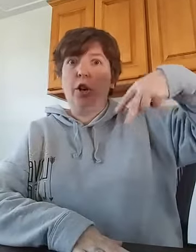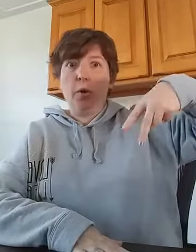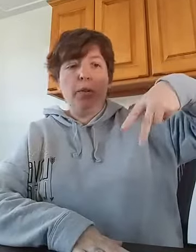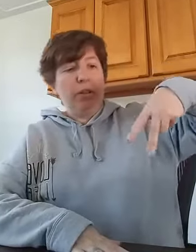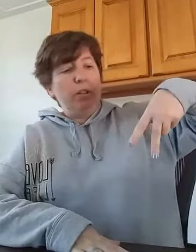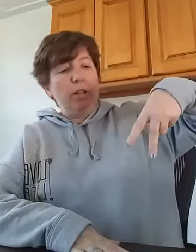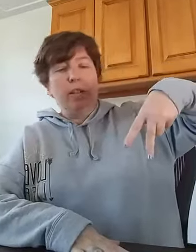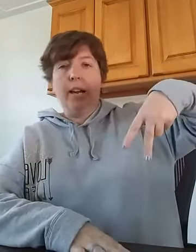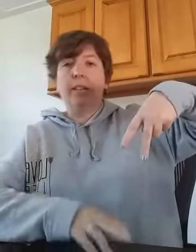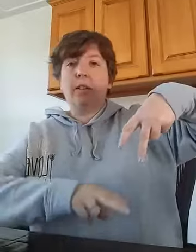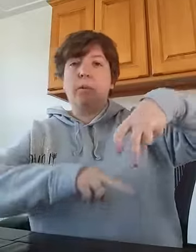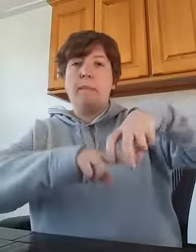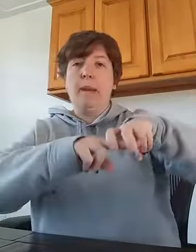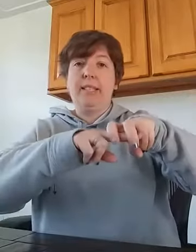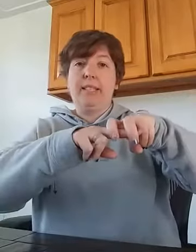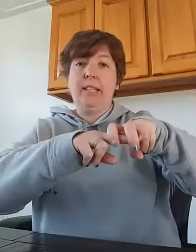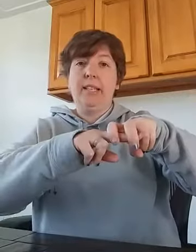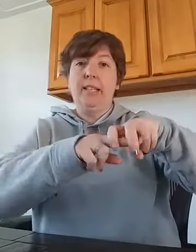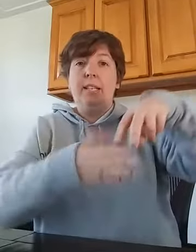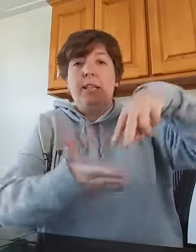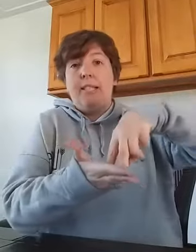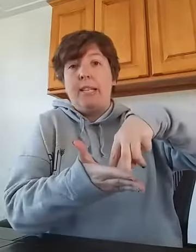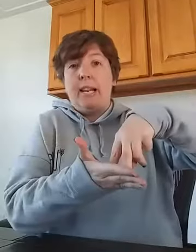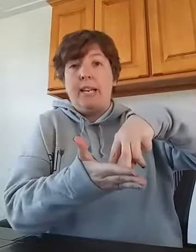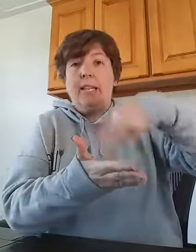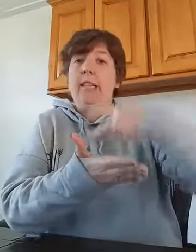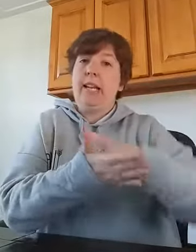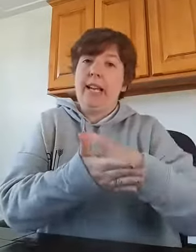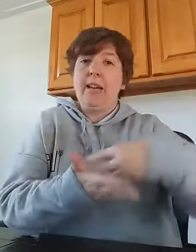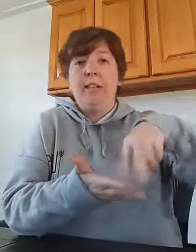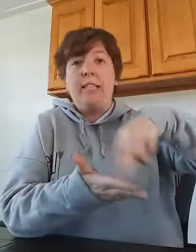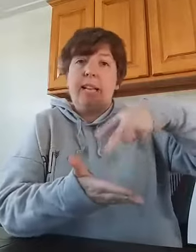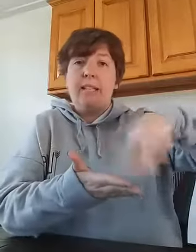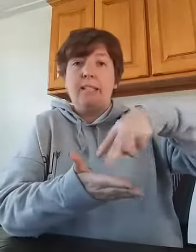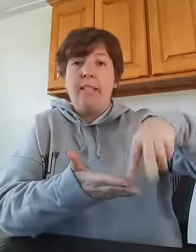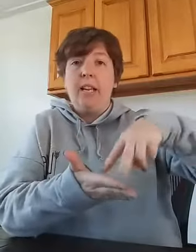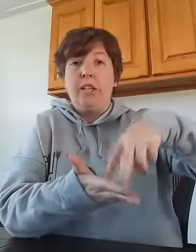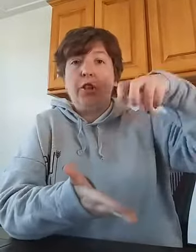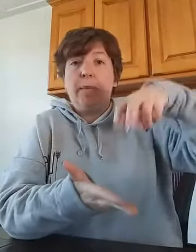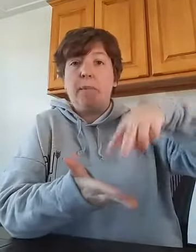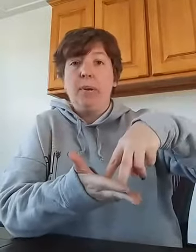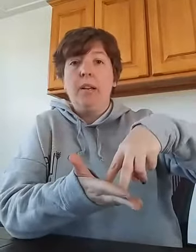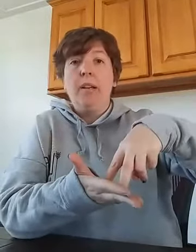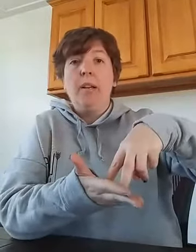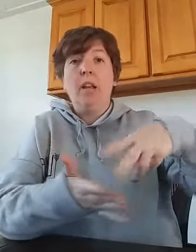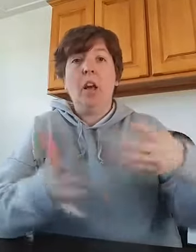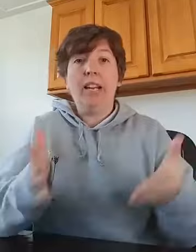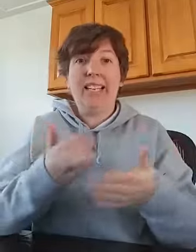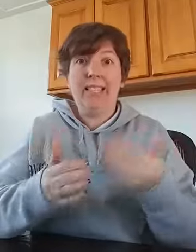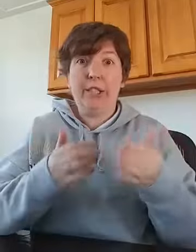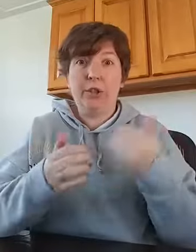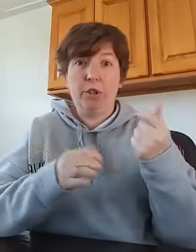know that they look like legs. So it makes sit and stand and lay down and dance and jump a lot easier